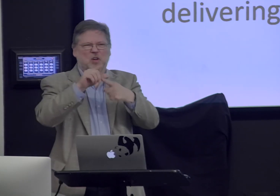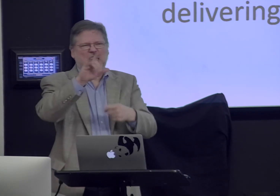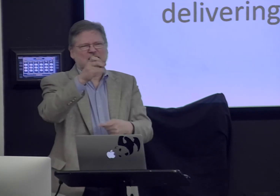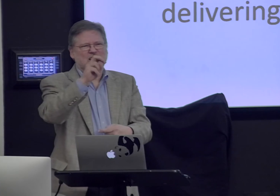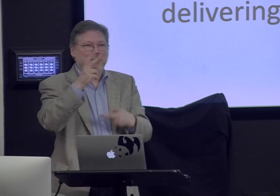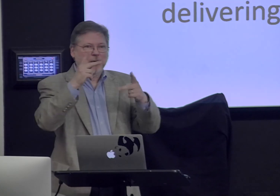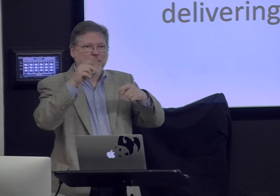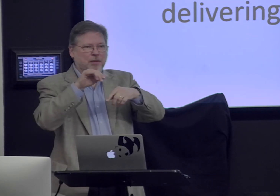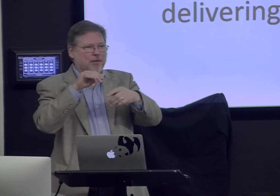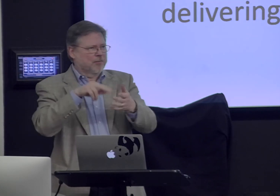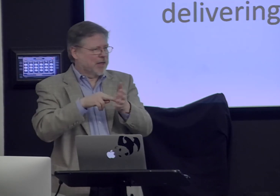topic.